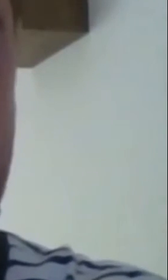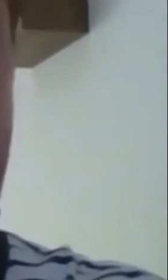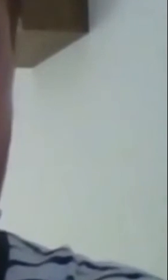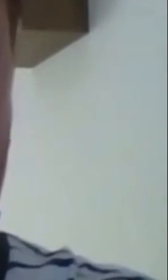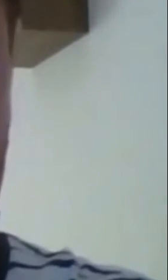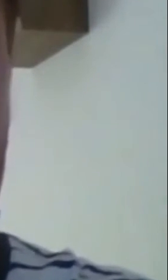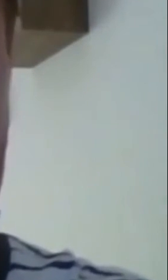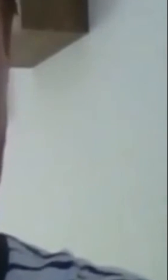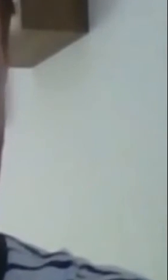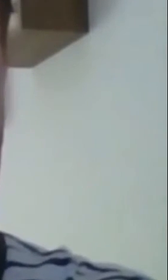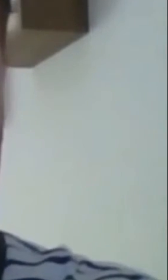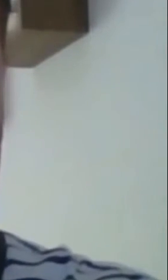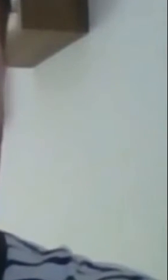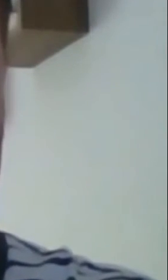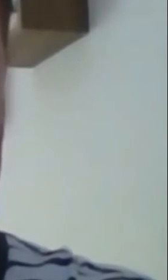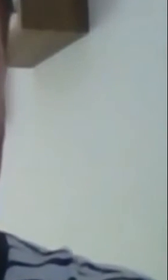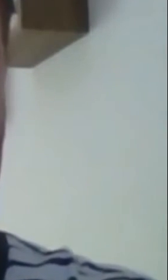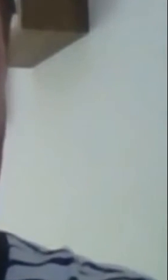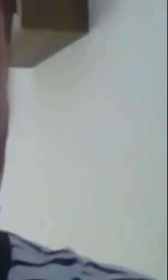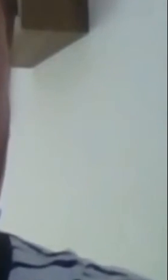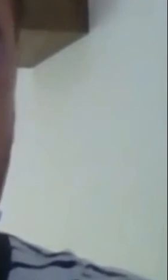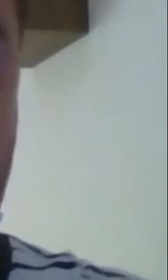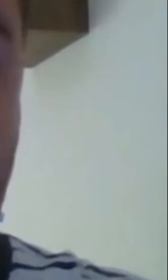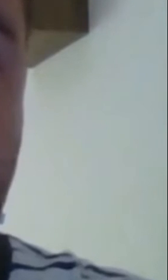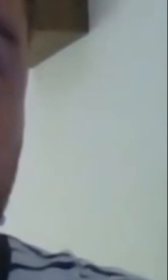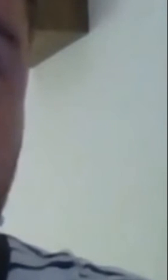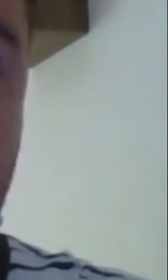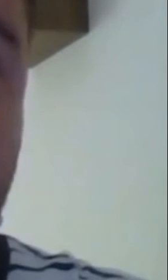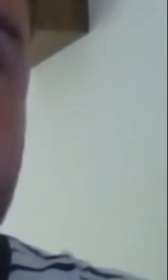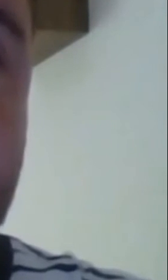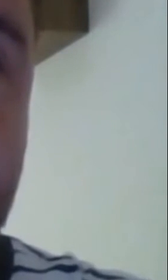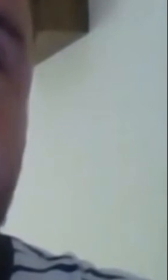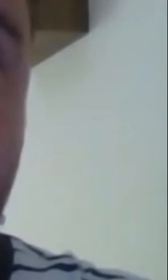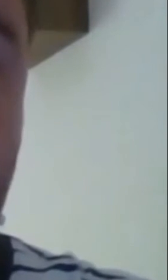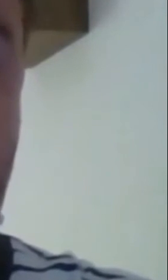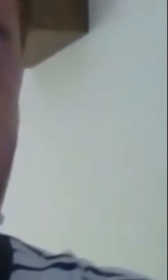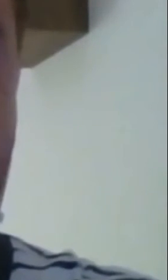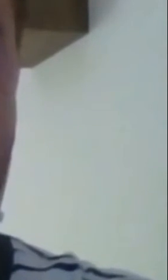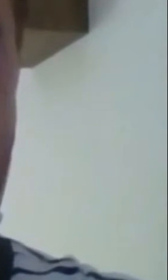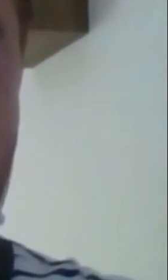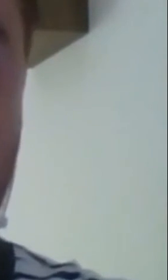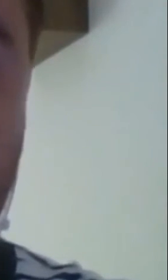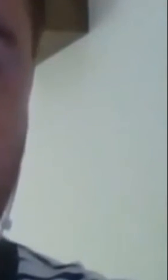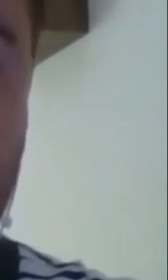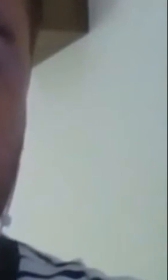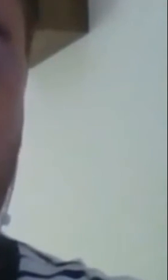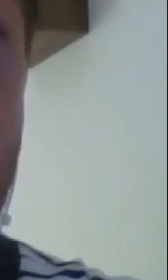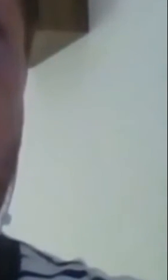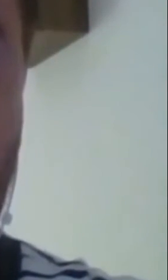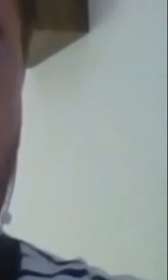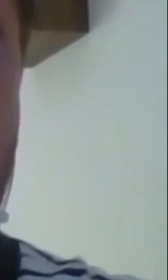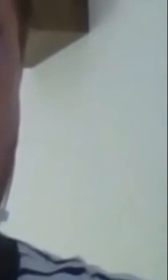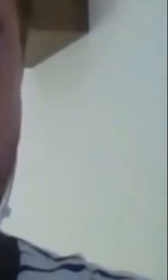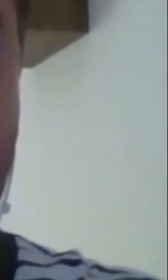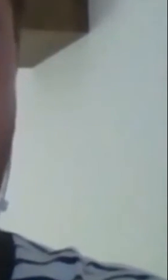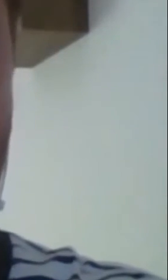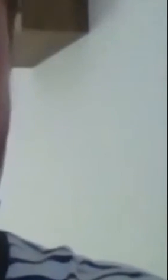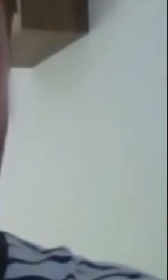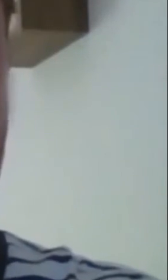next 6 months or so. How will the NHS be able to cope with all these additional appointments at a time